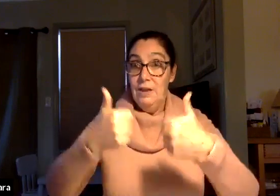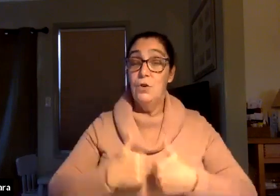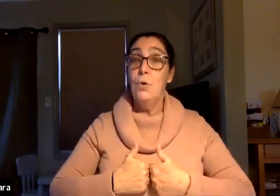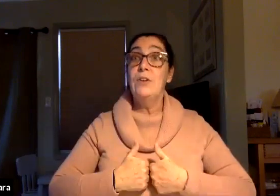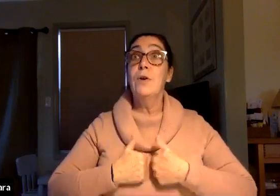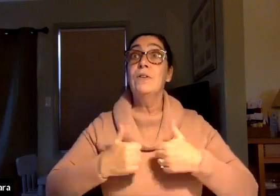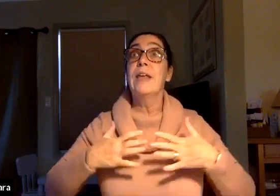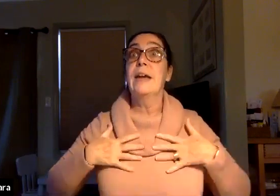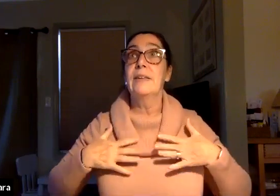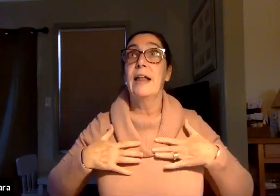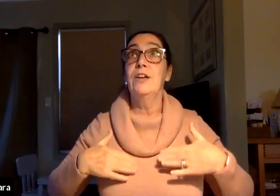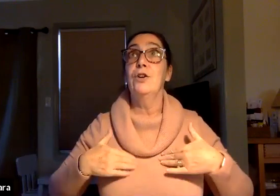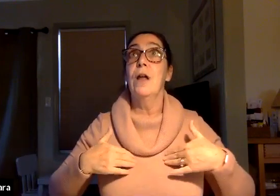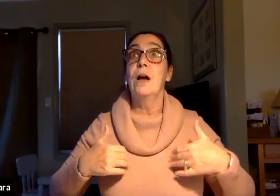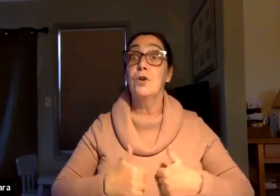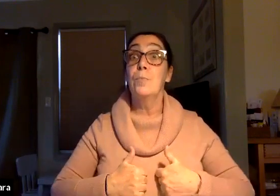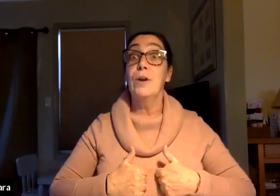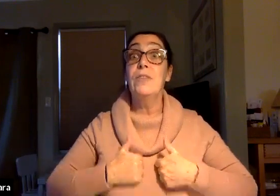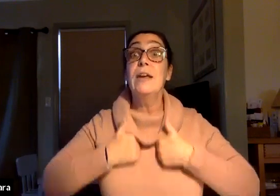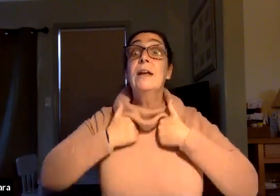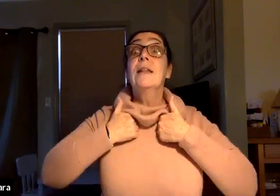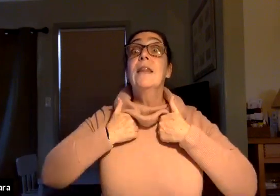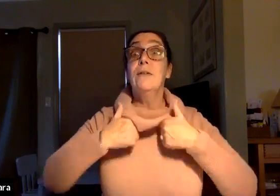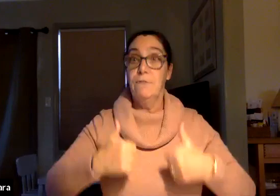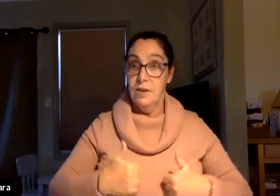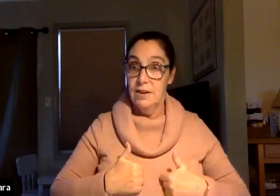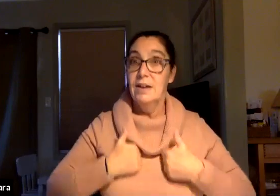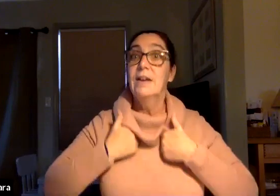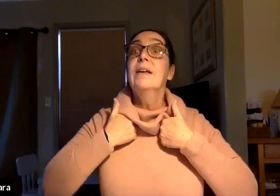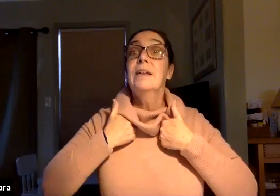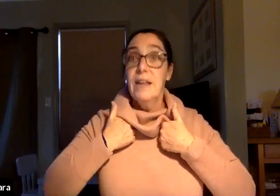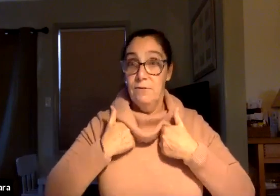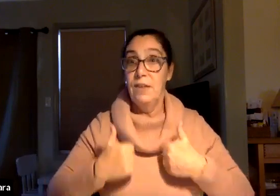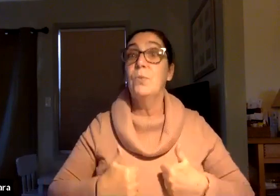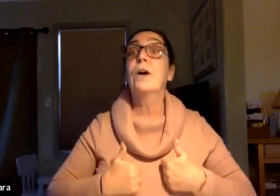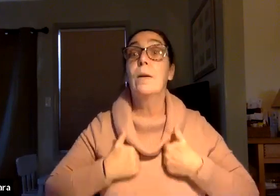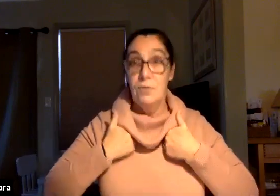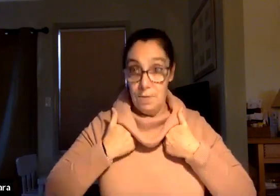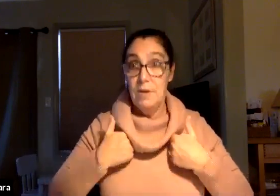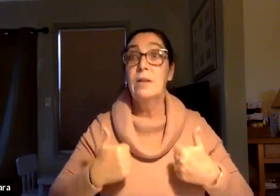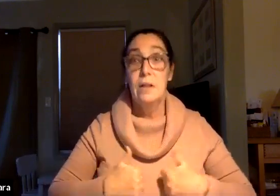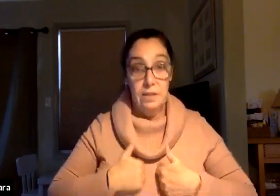So it's almost like, Sally, your lungs are breathing. Life. Life, that's where it comes from.